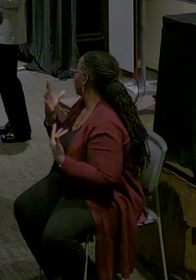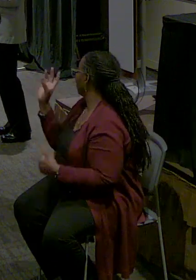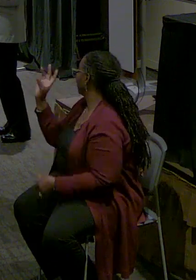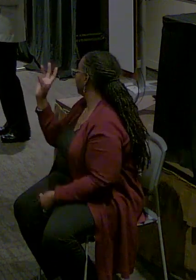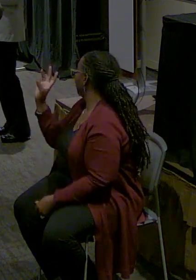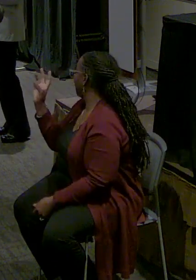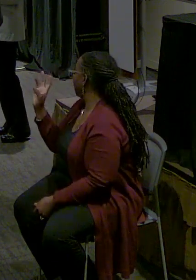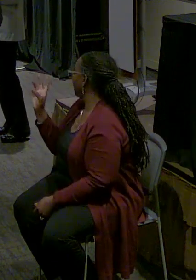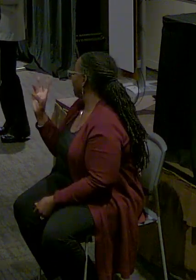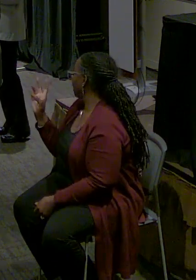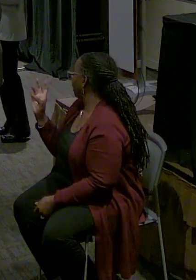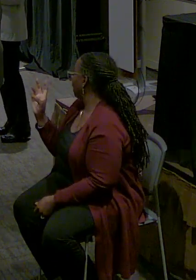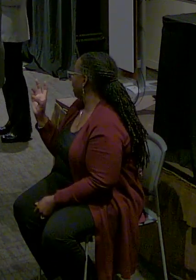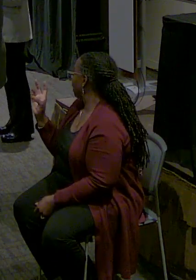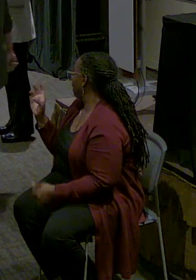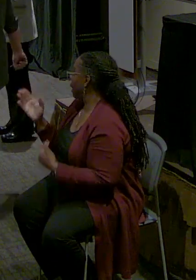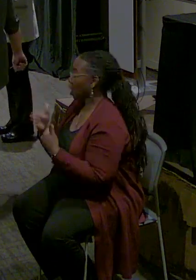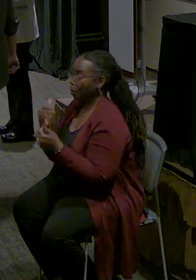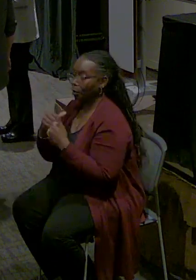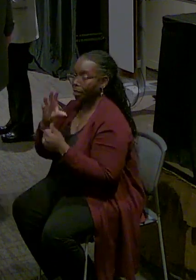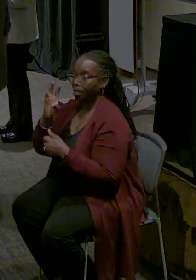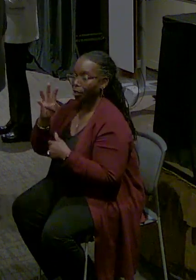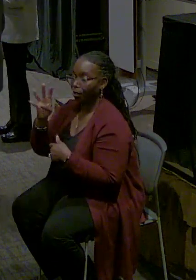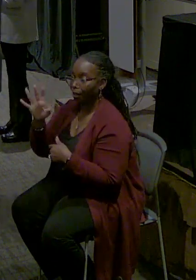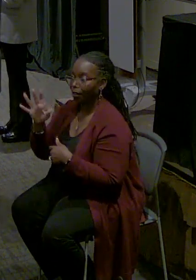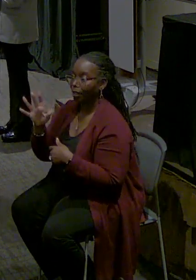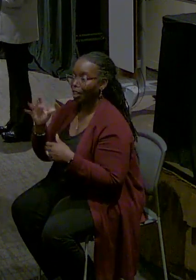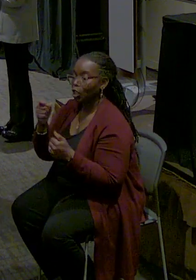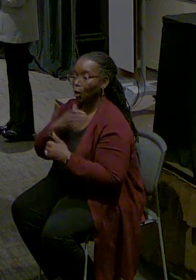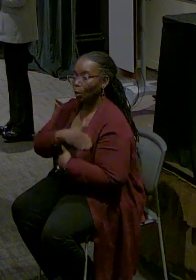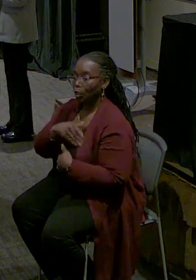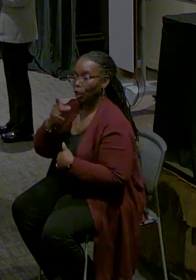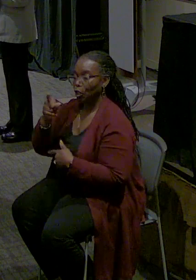o'clock, or now almost 6:45. So we